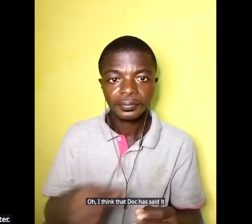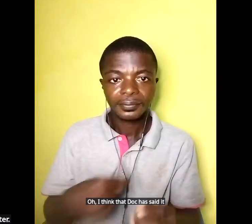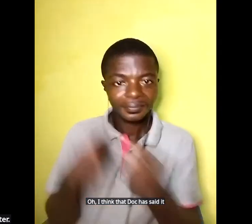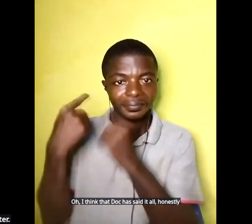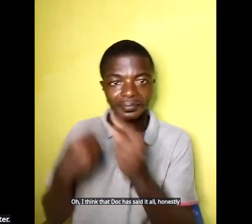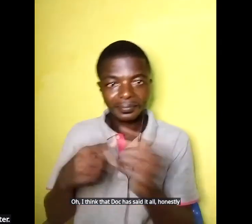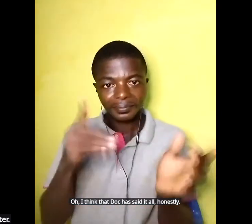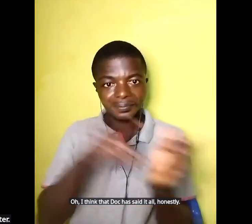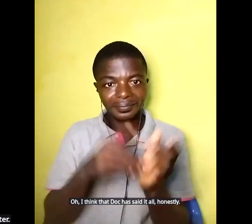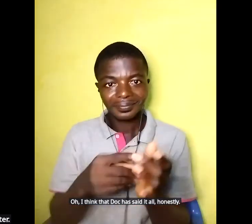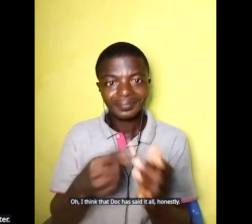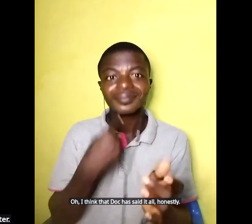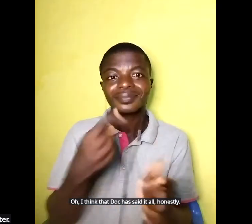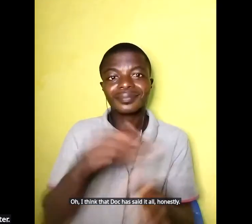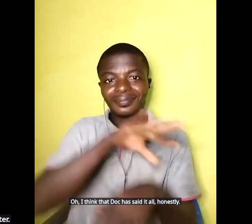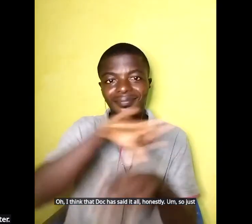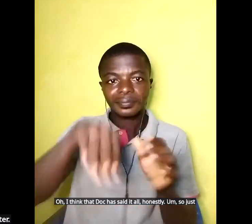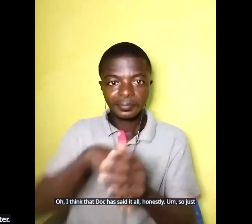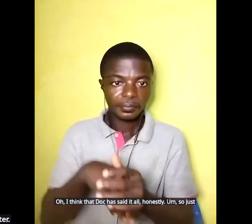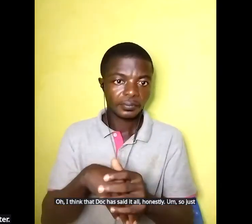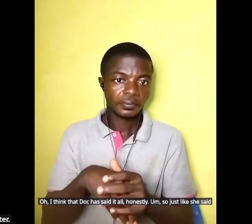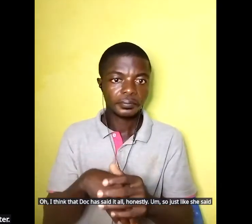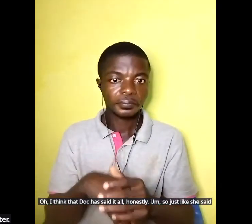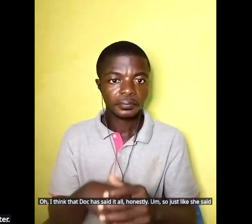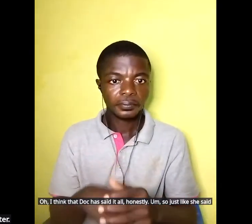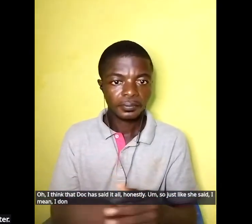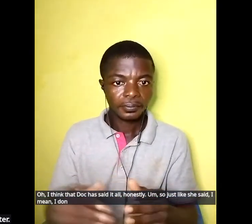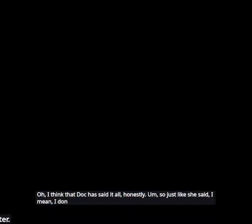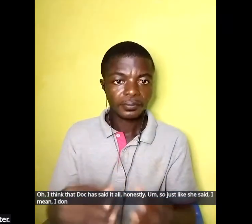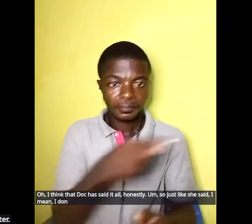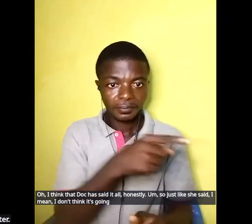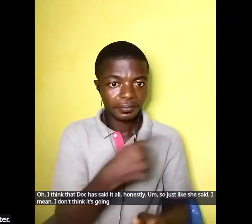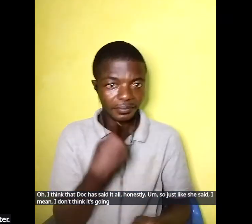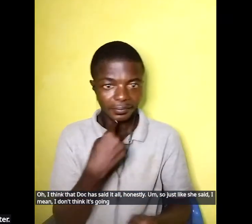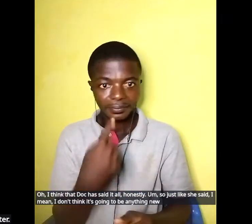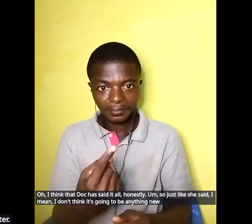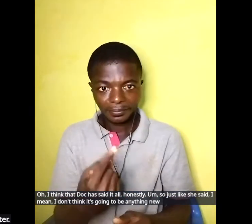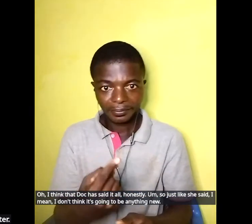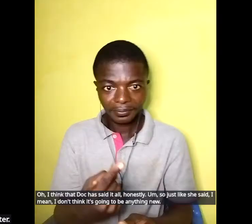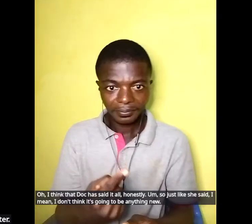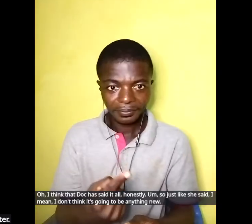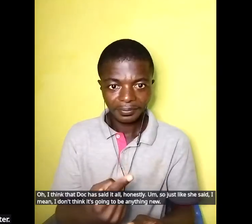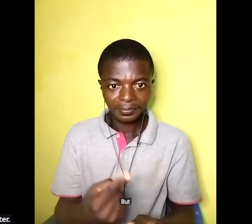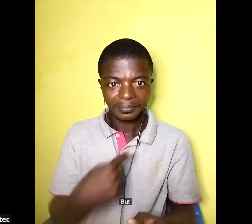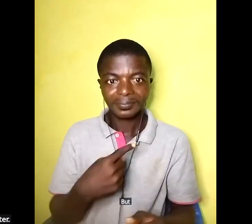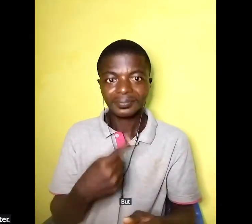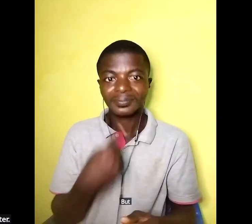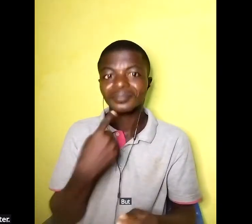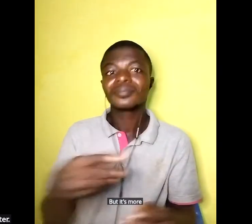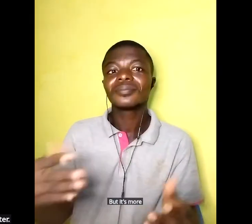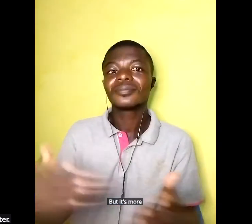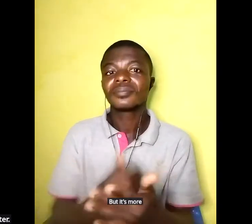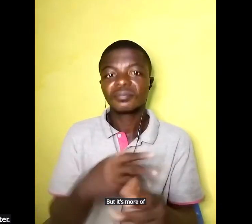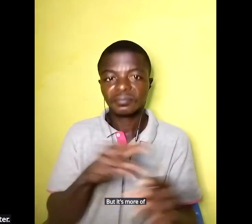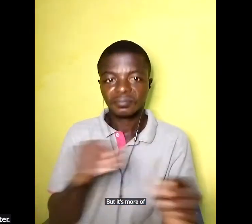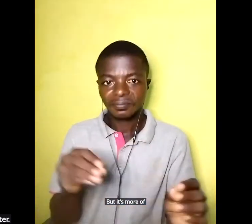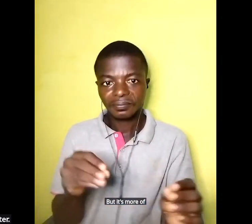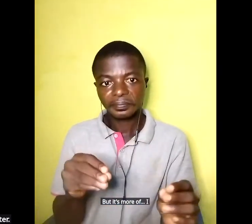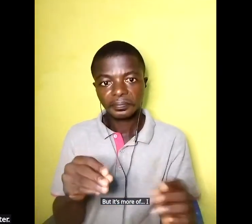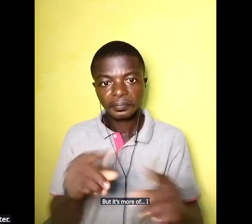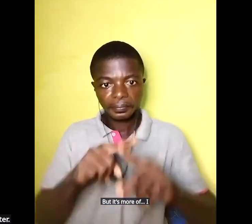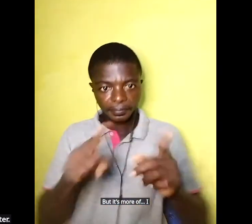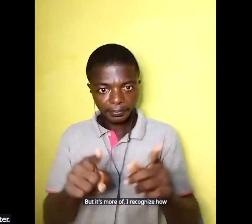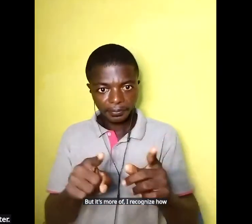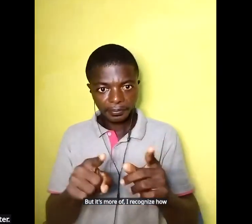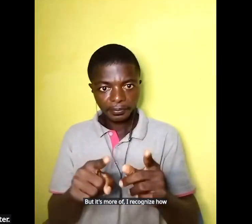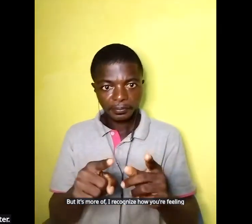honestly. So just like she said, I mean, I don't think it's going to be anything new, but it's more of I recognize how